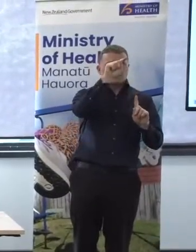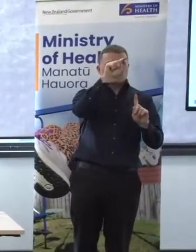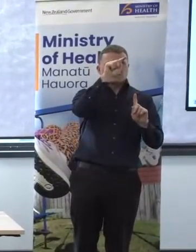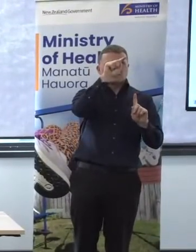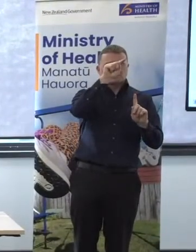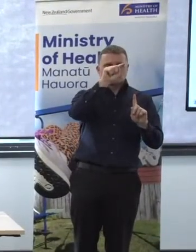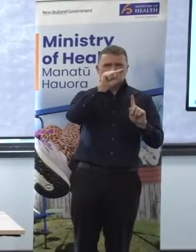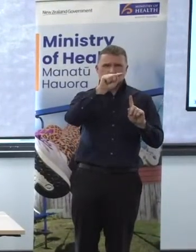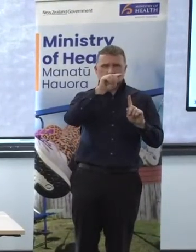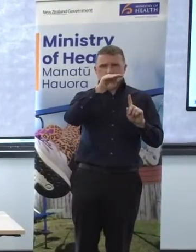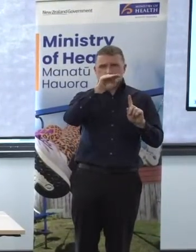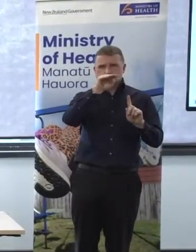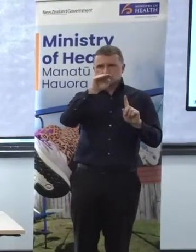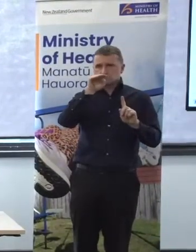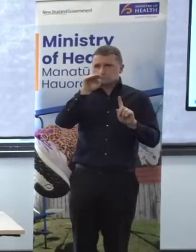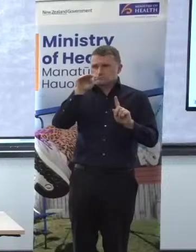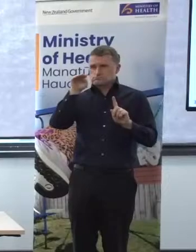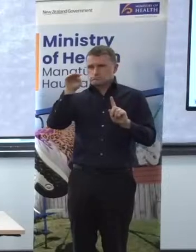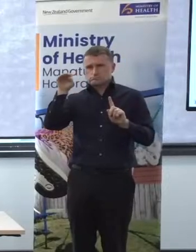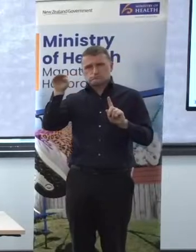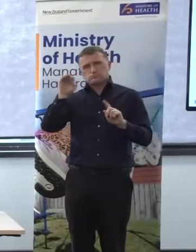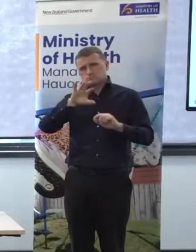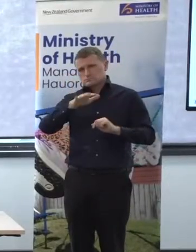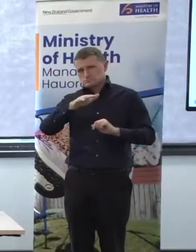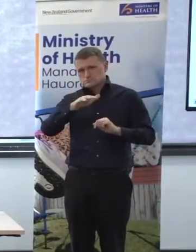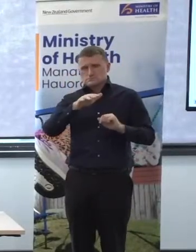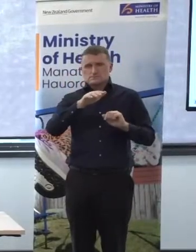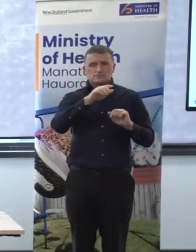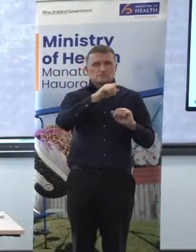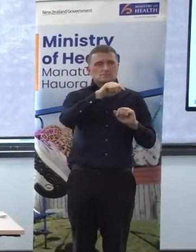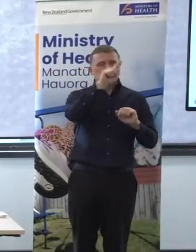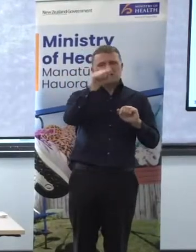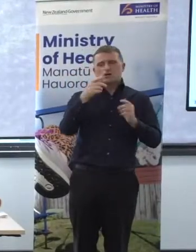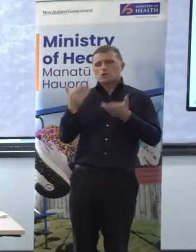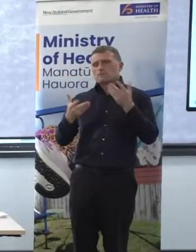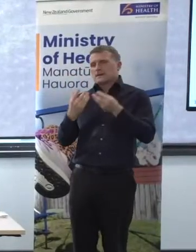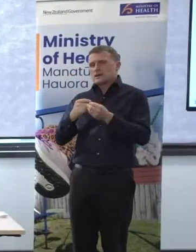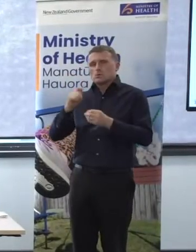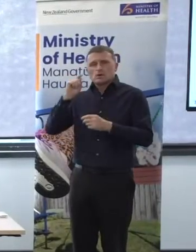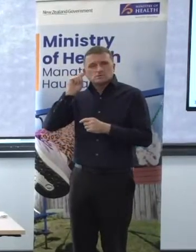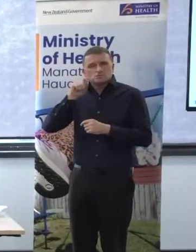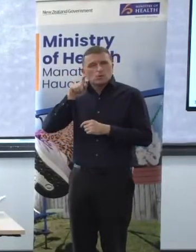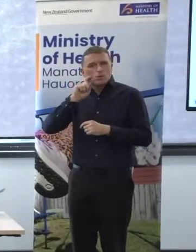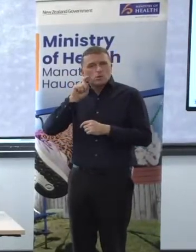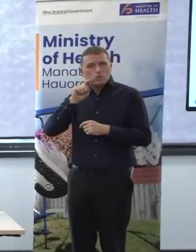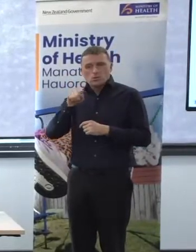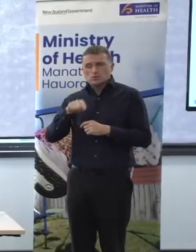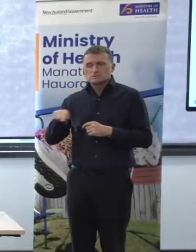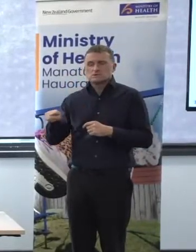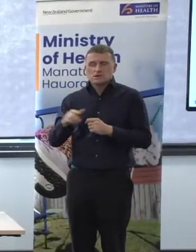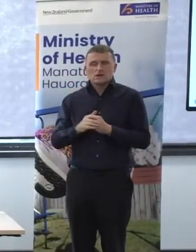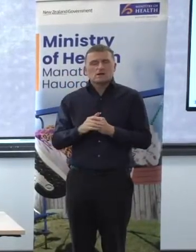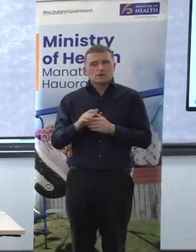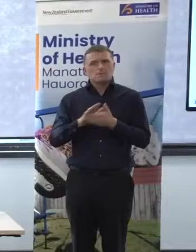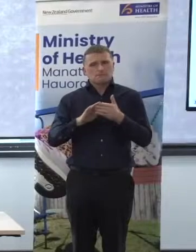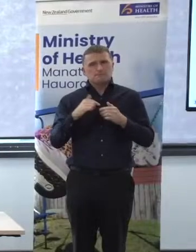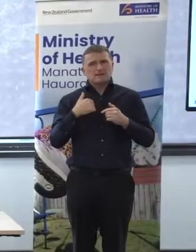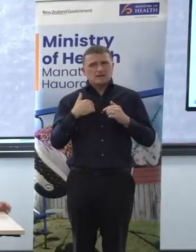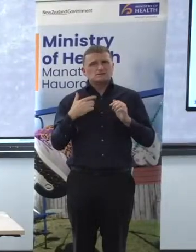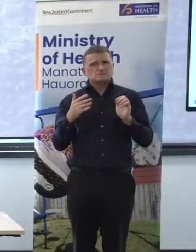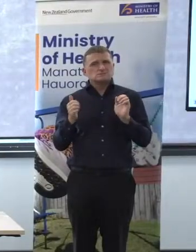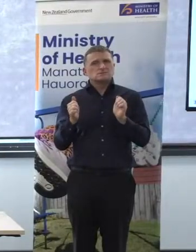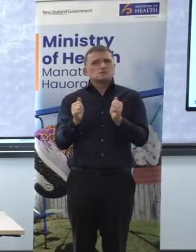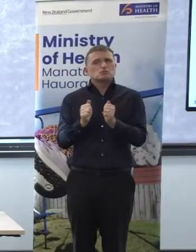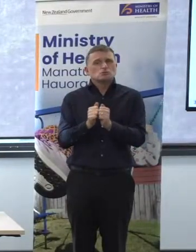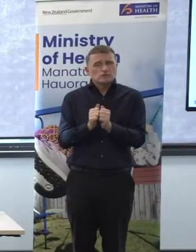off, and the numbers have remained fairly steady. So I think they agree more than they disagree. Even though